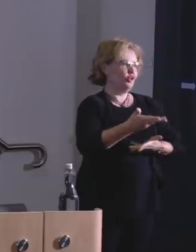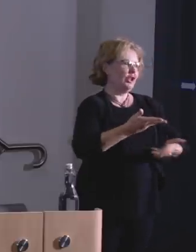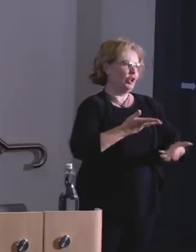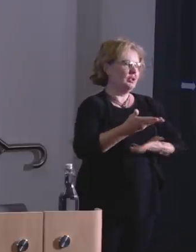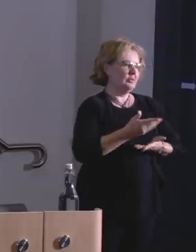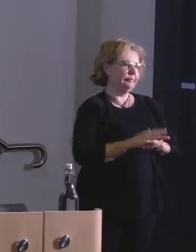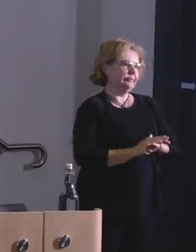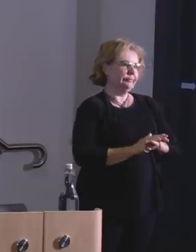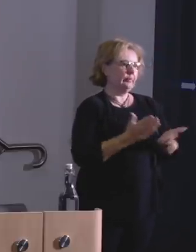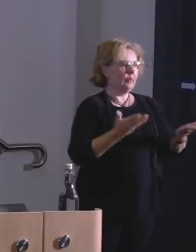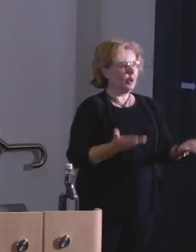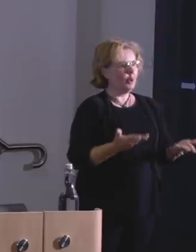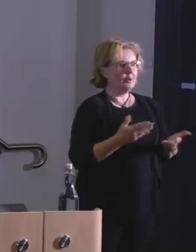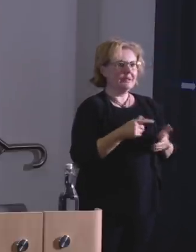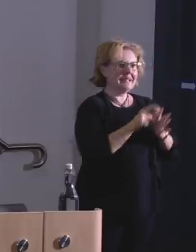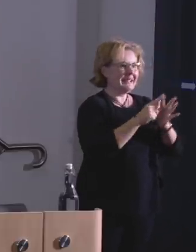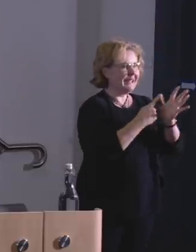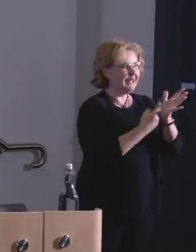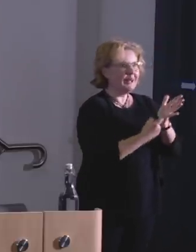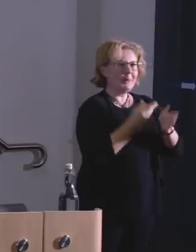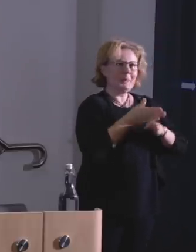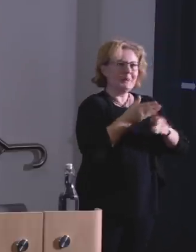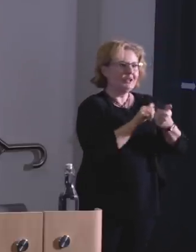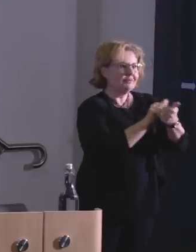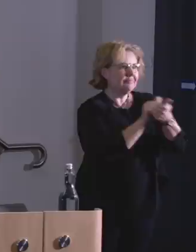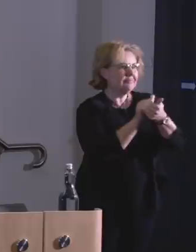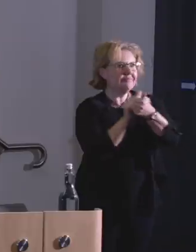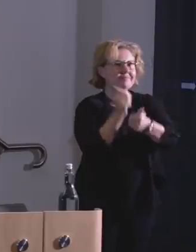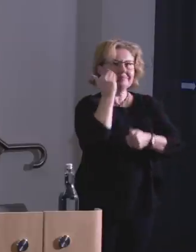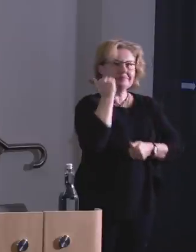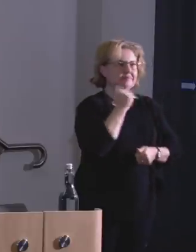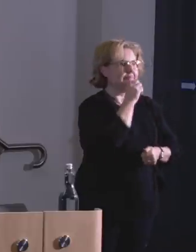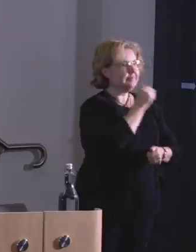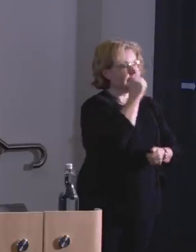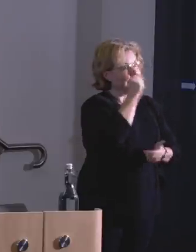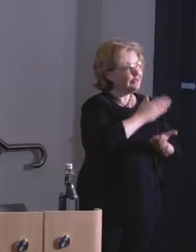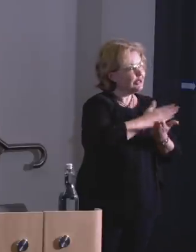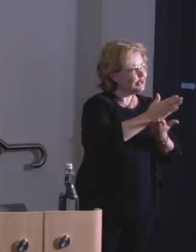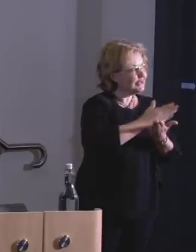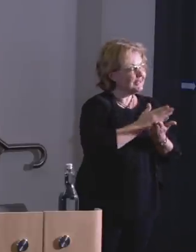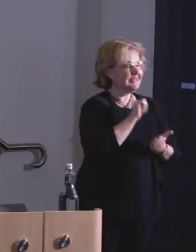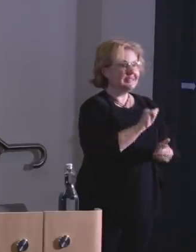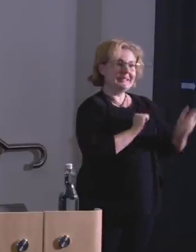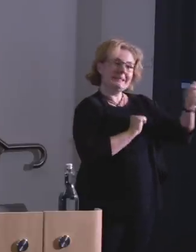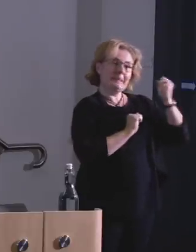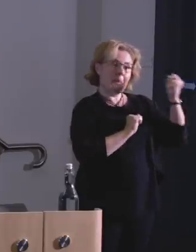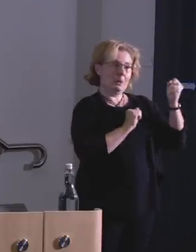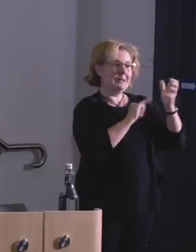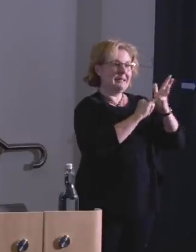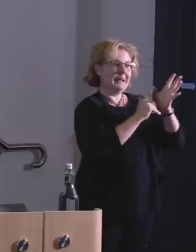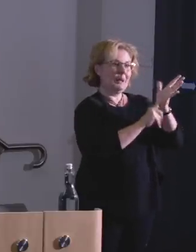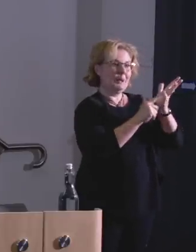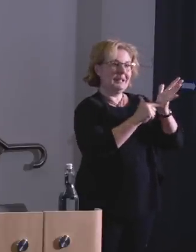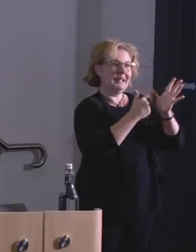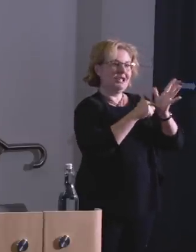So, dear colleagues, ladies and gentlemen, can we share the Samoan salutation, ta'alofa?